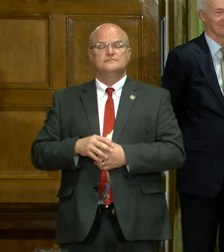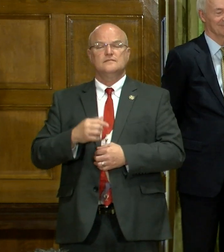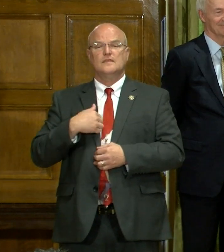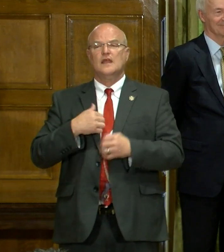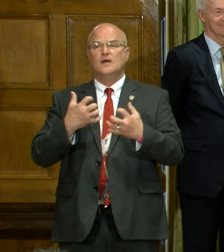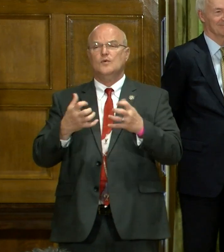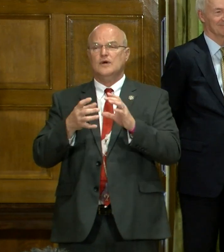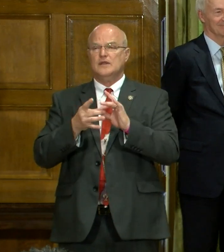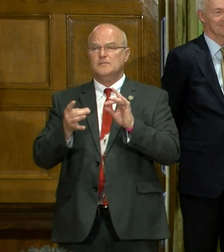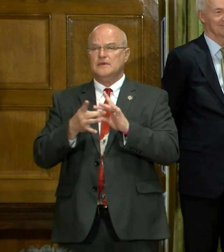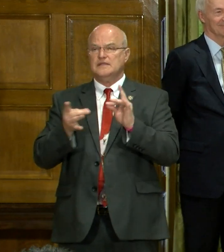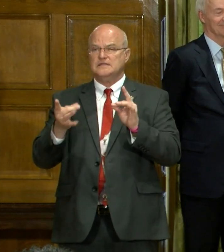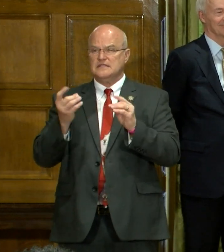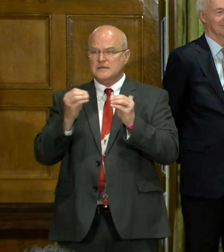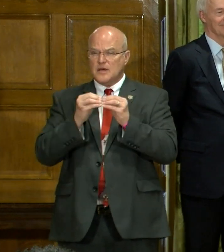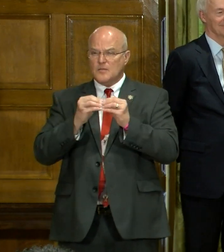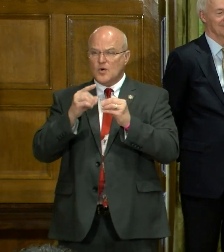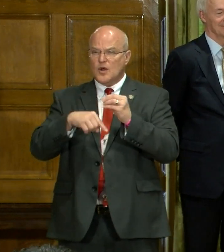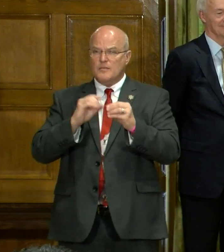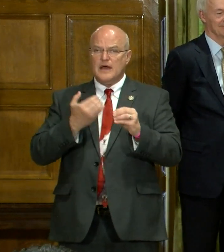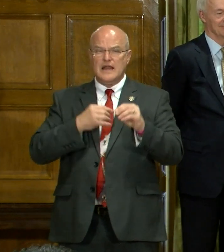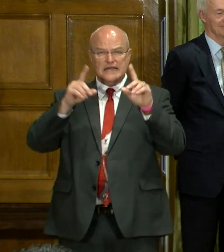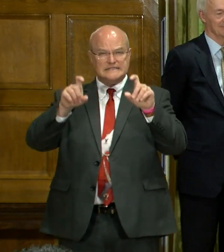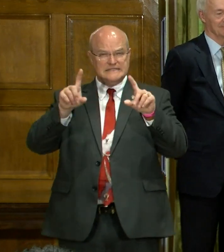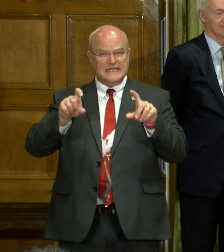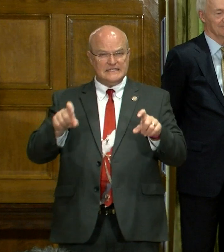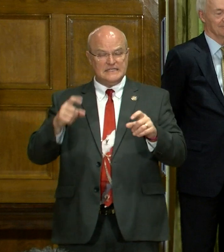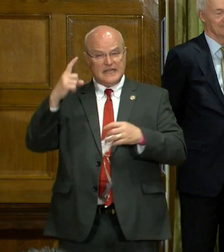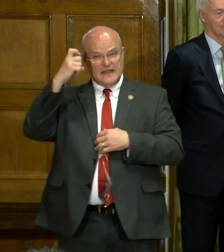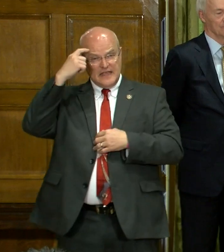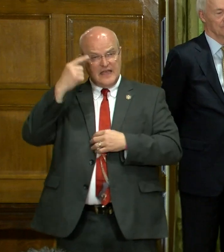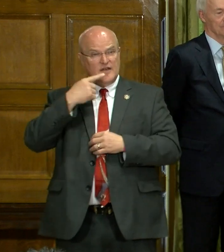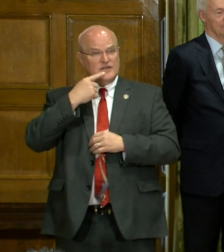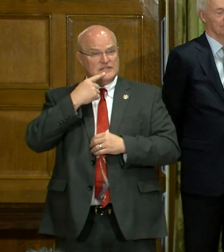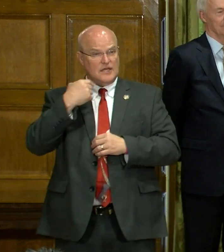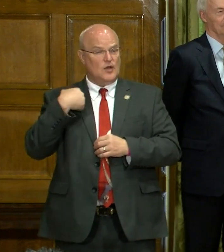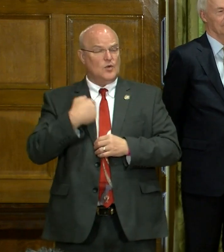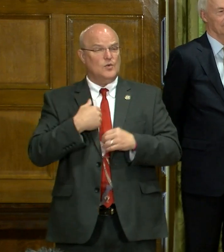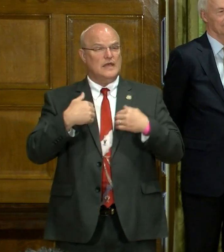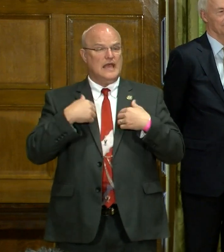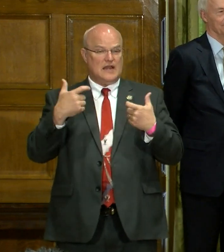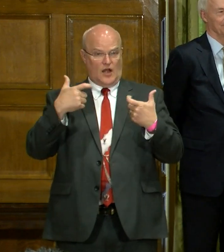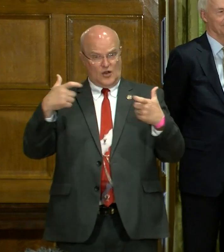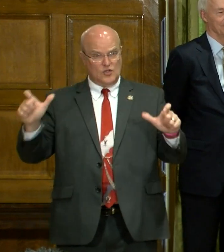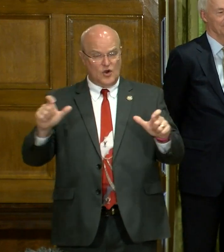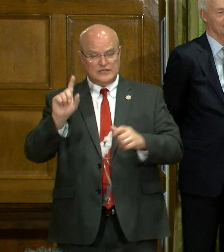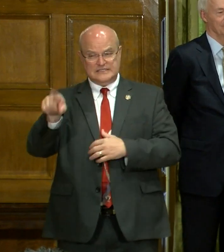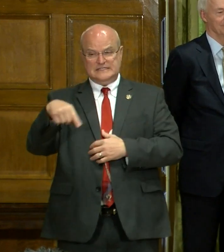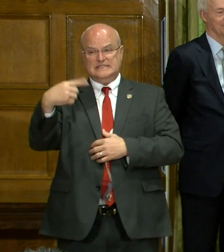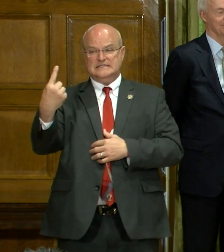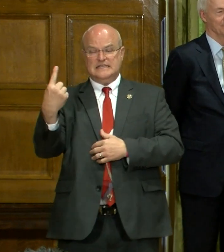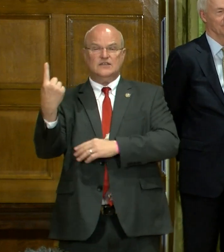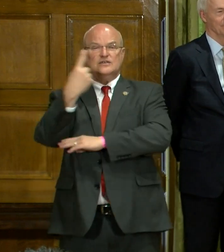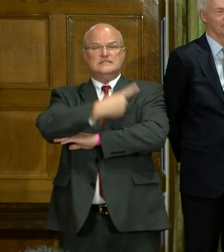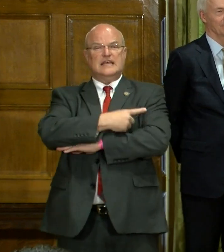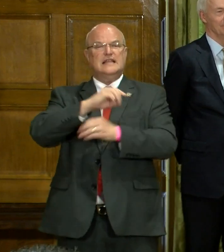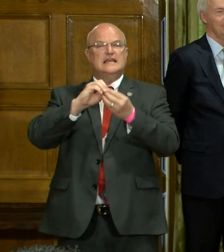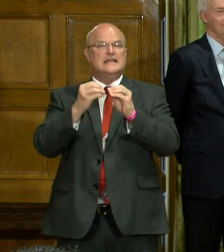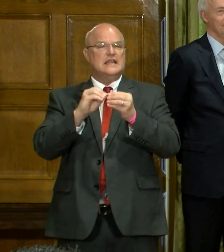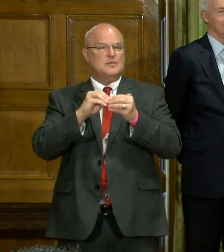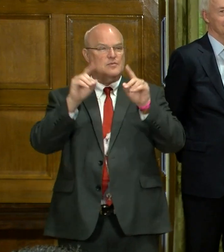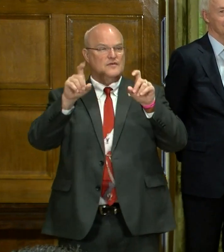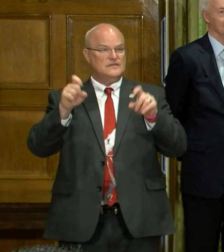I want to mention a little bit more about our testing. As the governor mentioned, we did have our largest single daily number